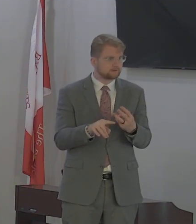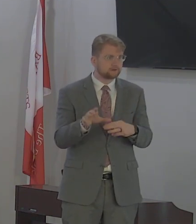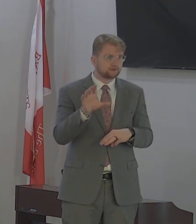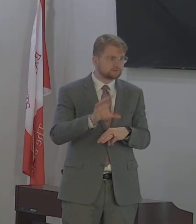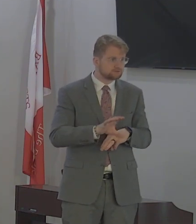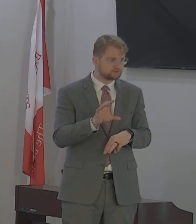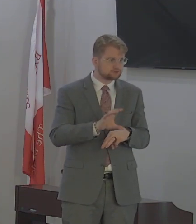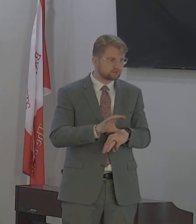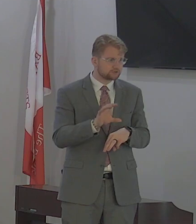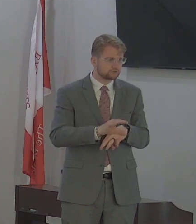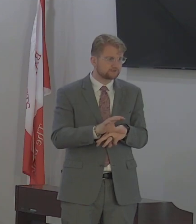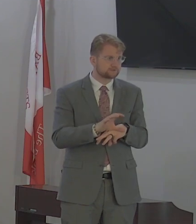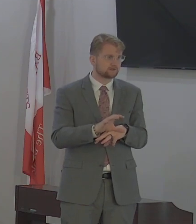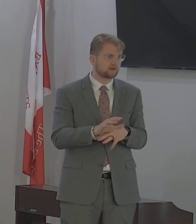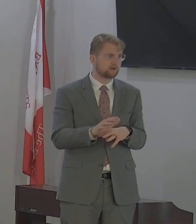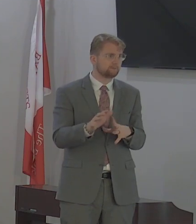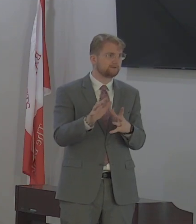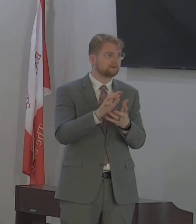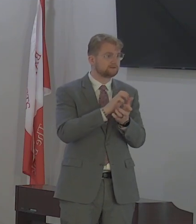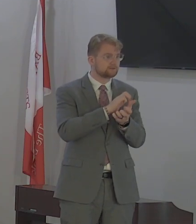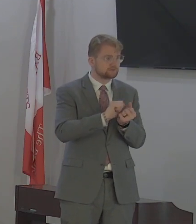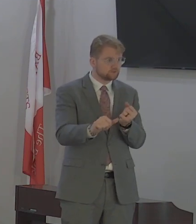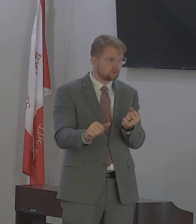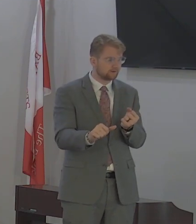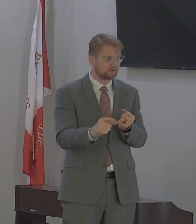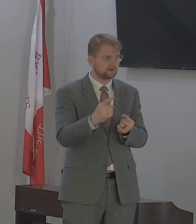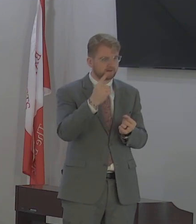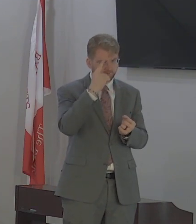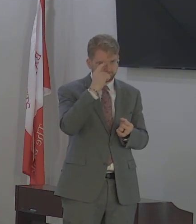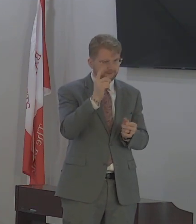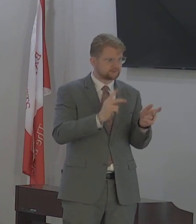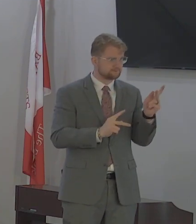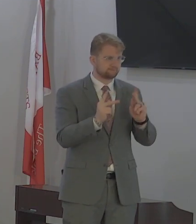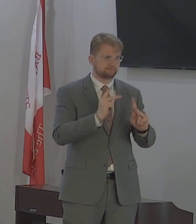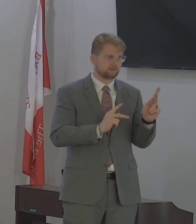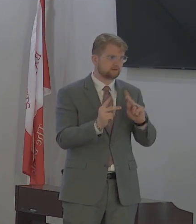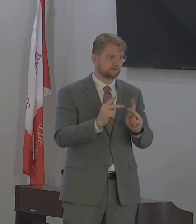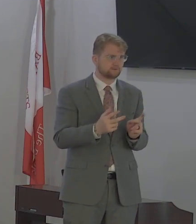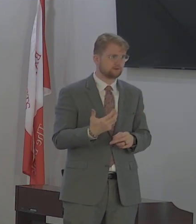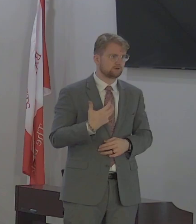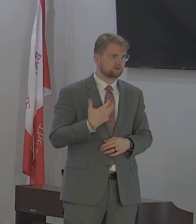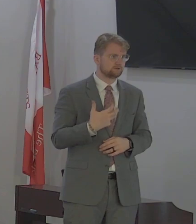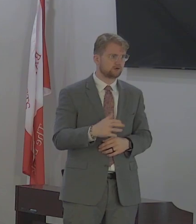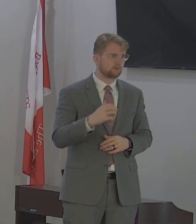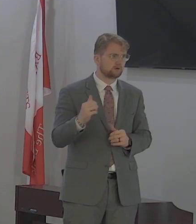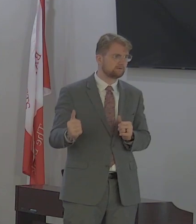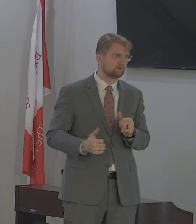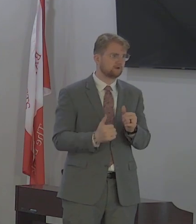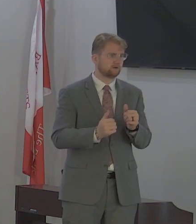because people follow the Word of God. They want to follow self.